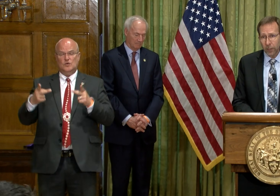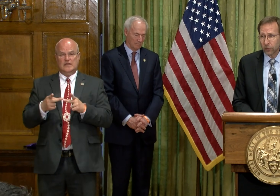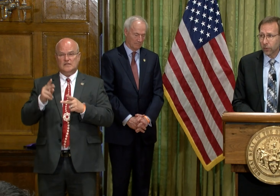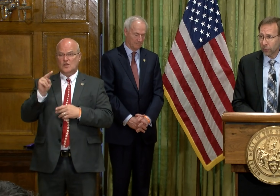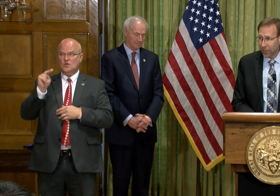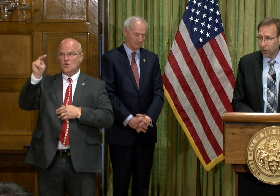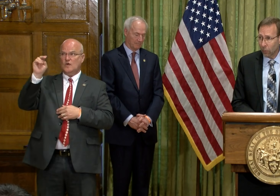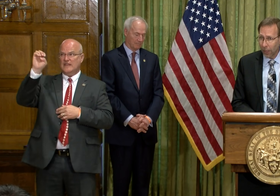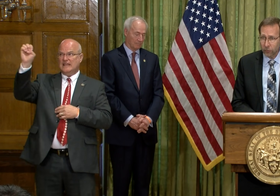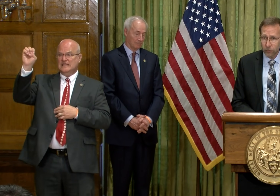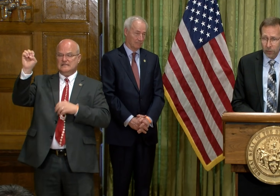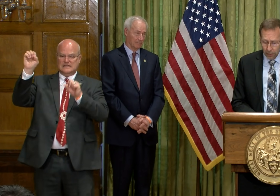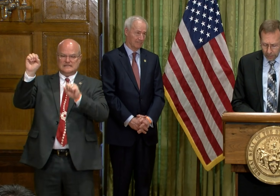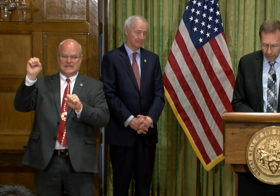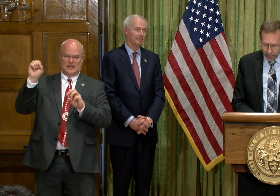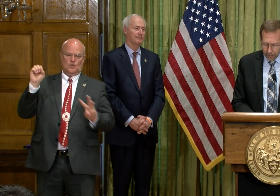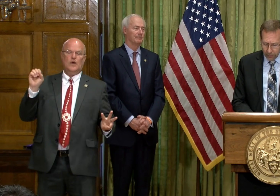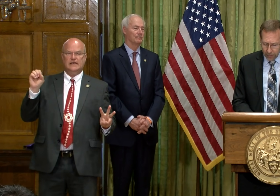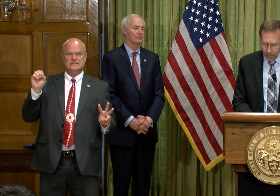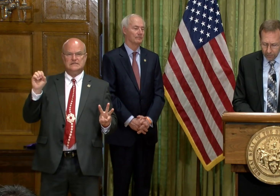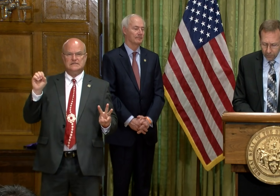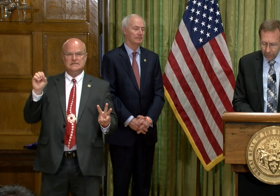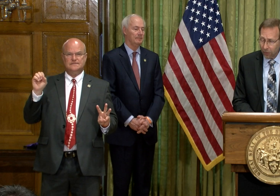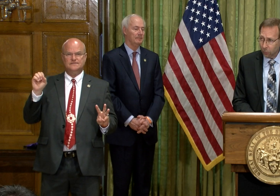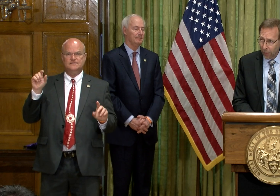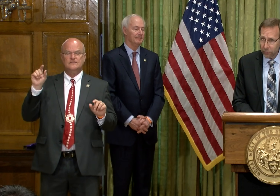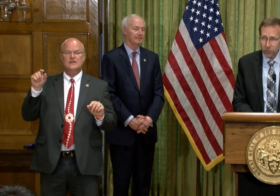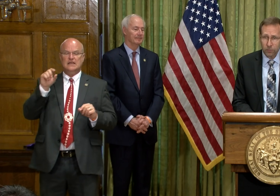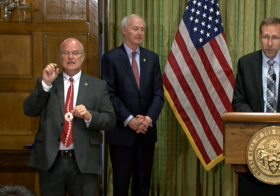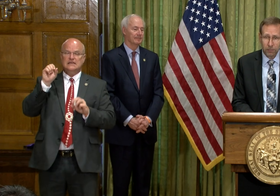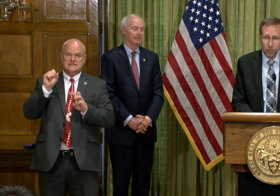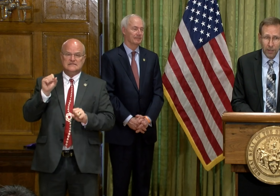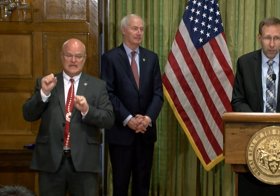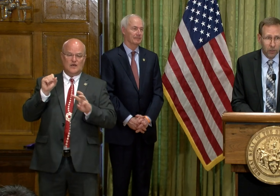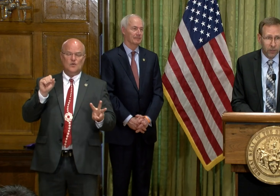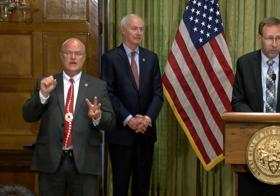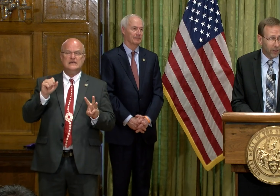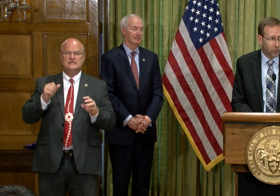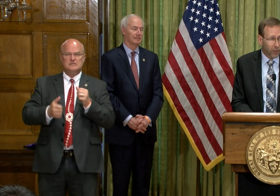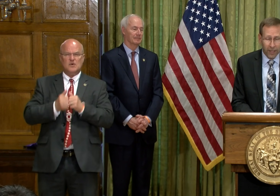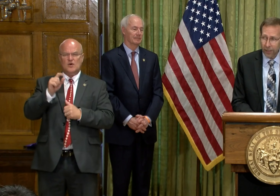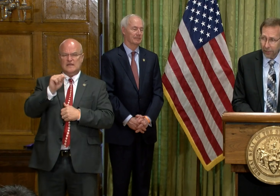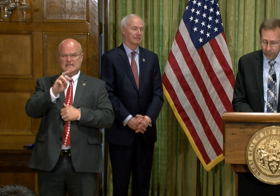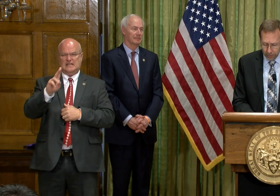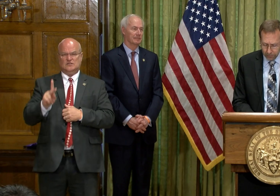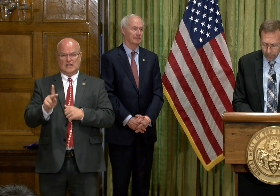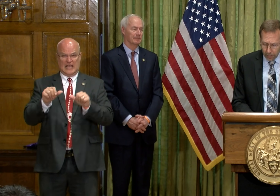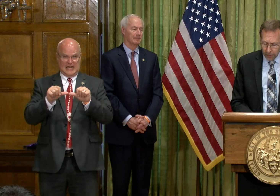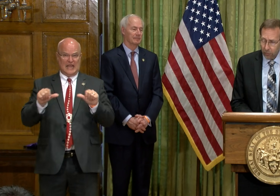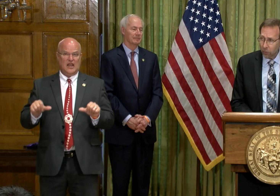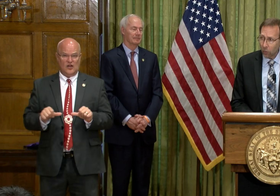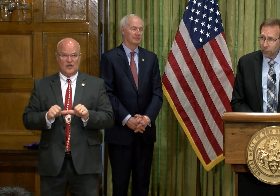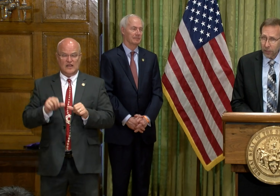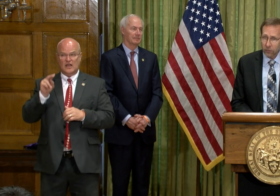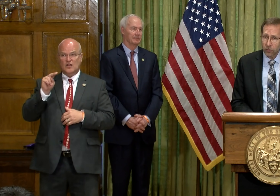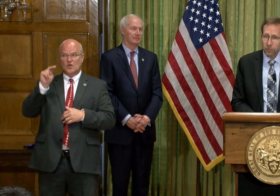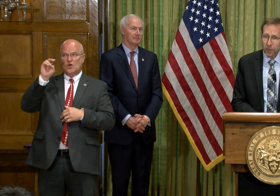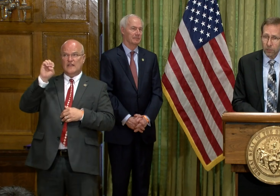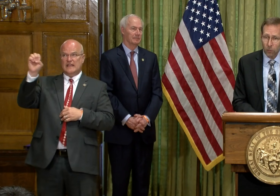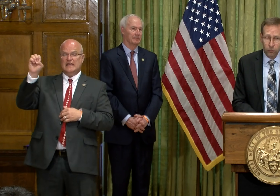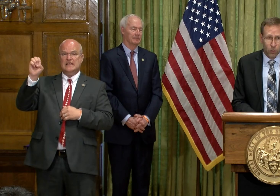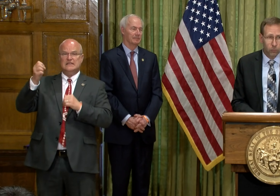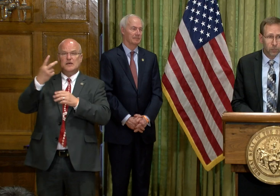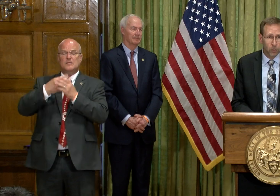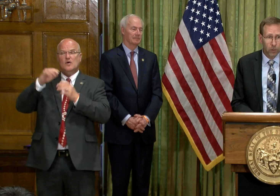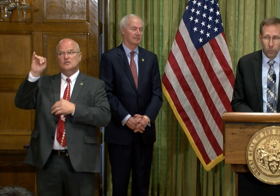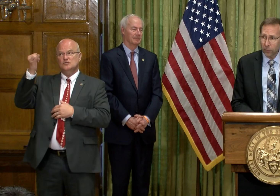been Northeast and the Southwest. In the Southwest, it's been primarily the Texarkana area. In the Northeast, it's